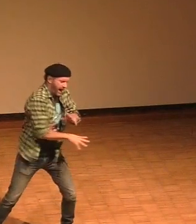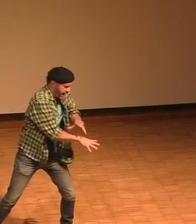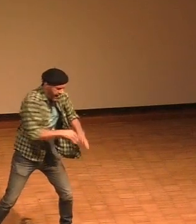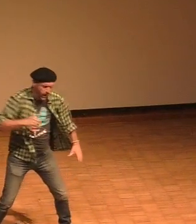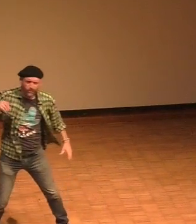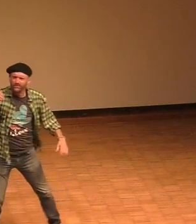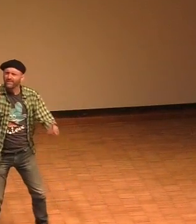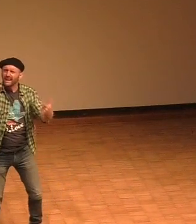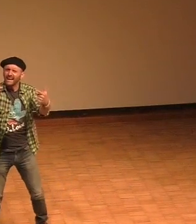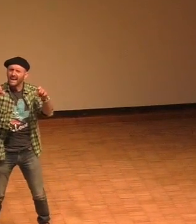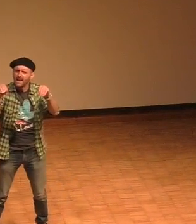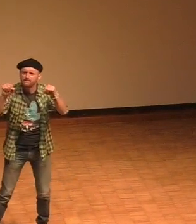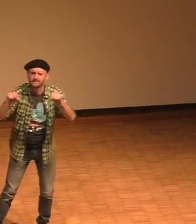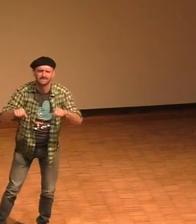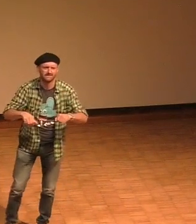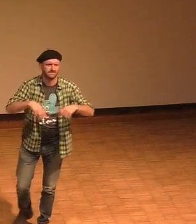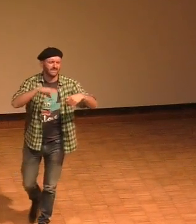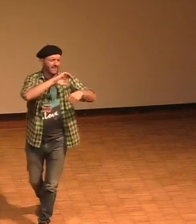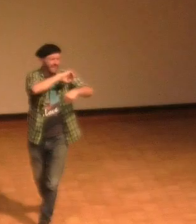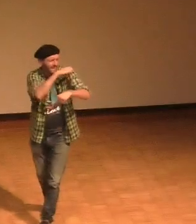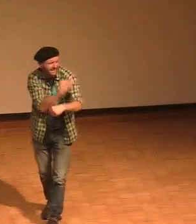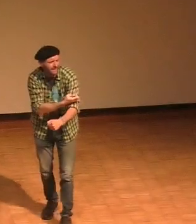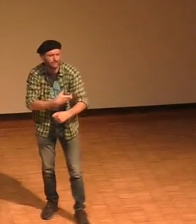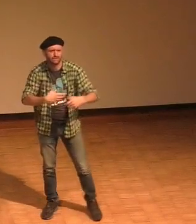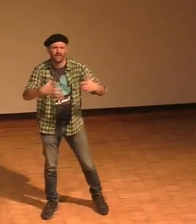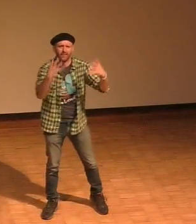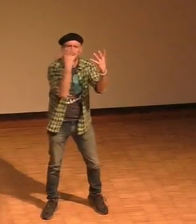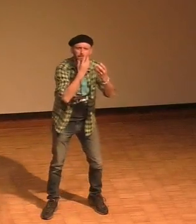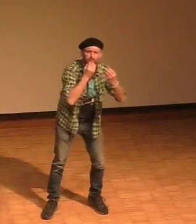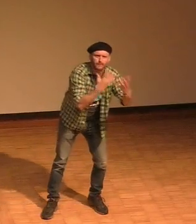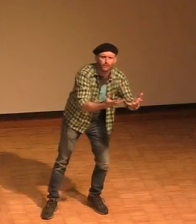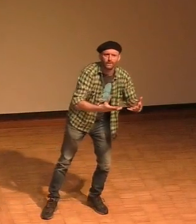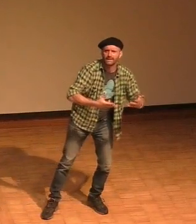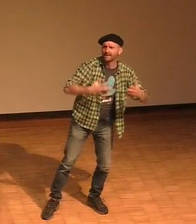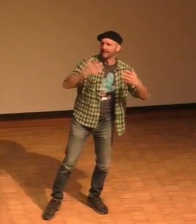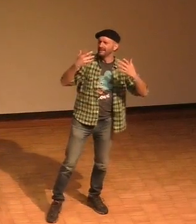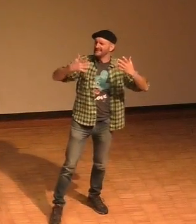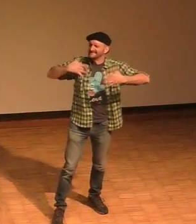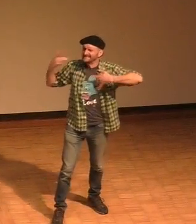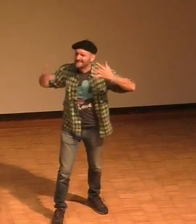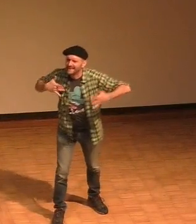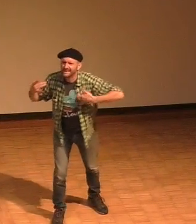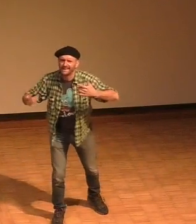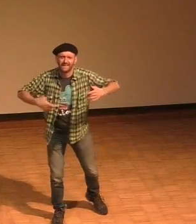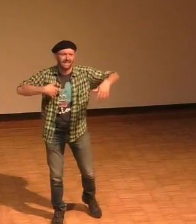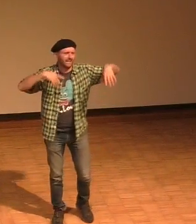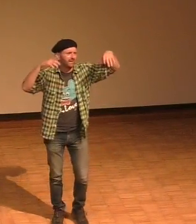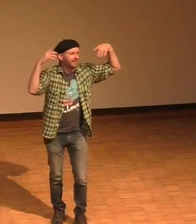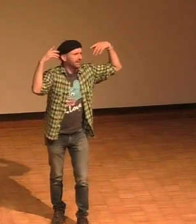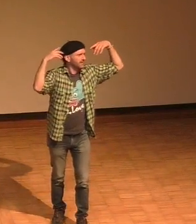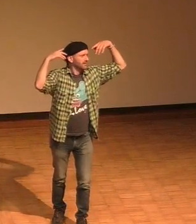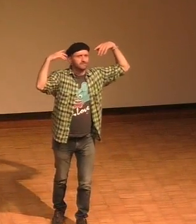pulls people out into their energy and their excitement,